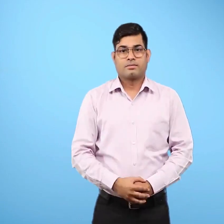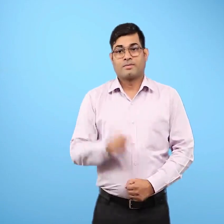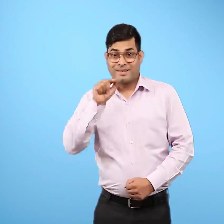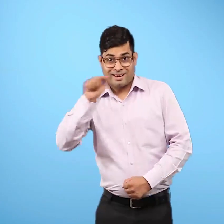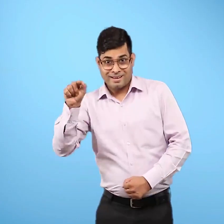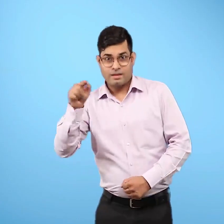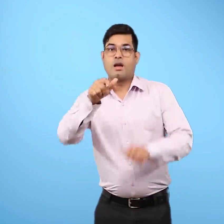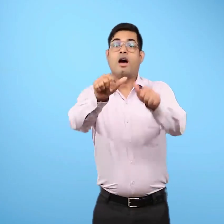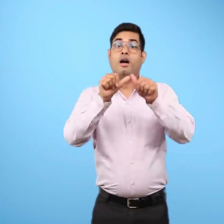Dash.